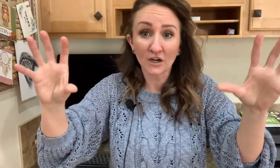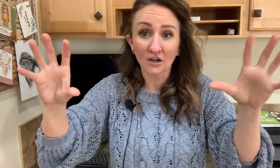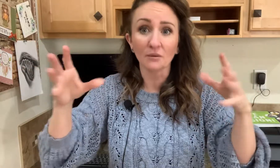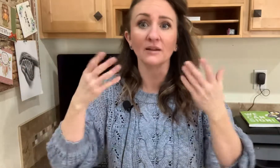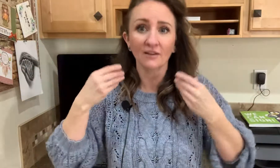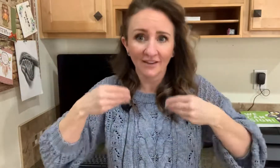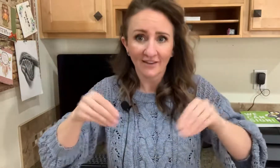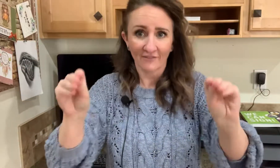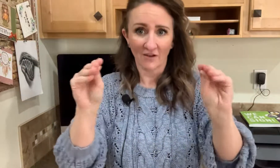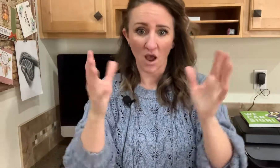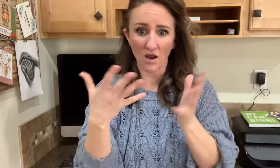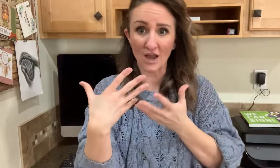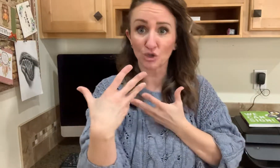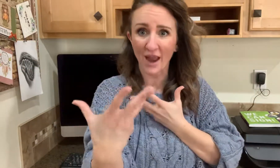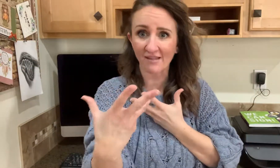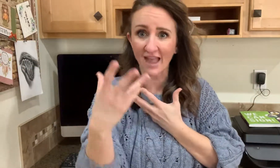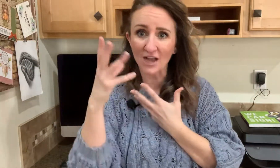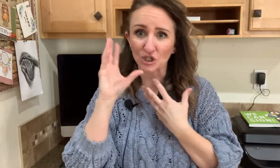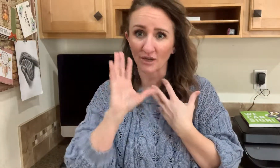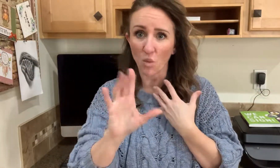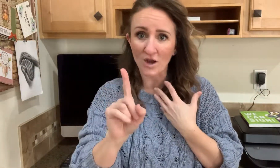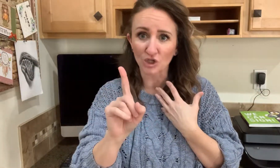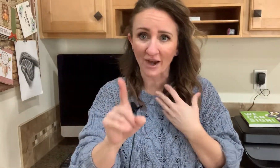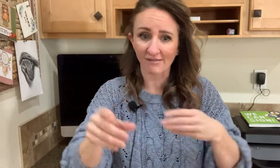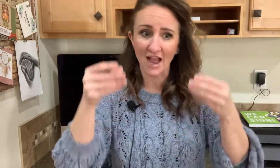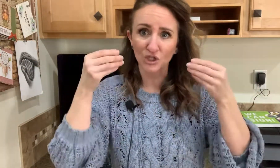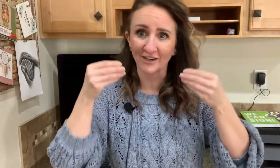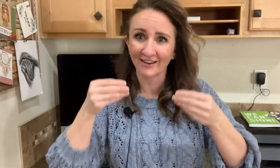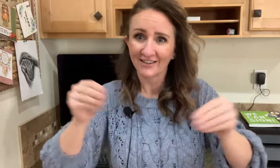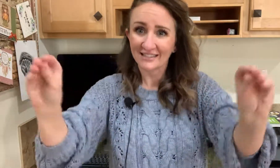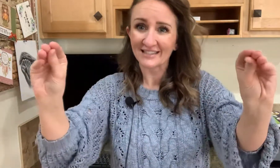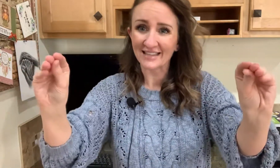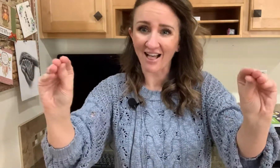verb, a transaction, one transaction, sell.